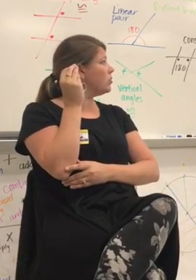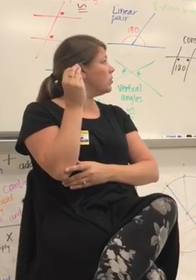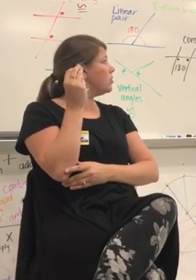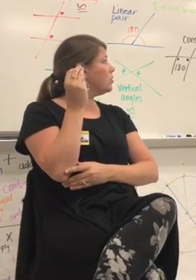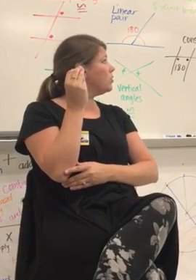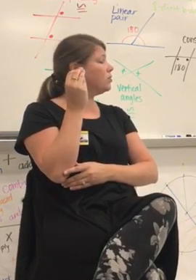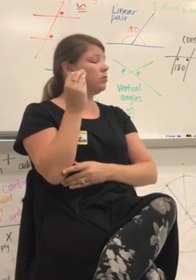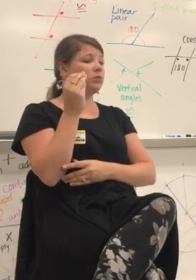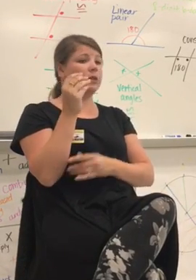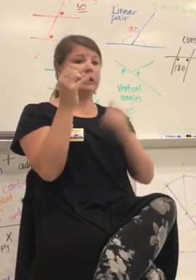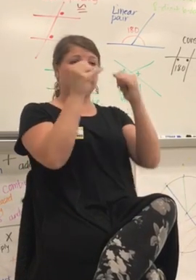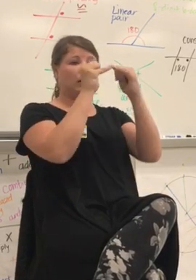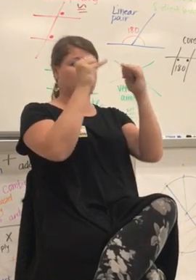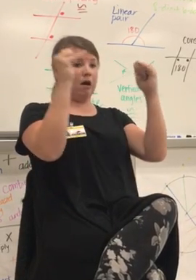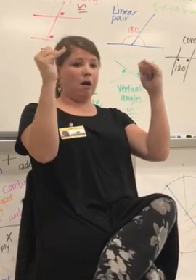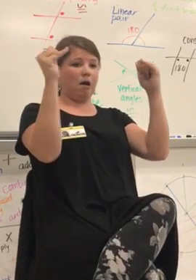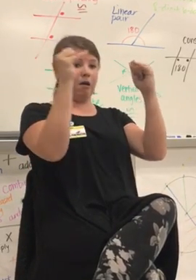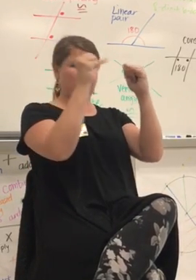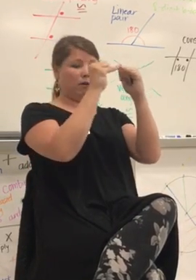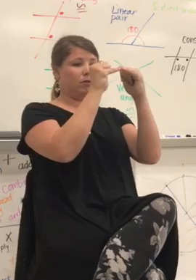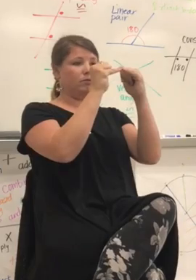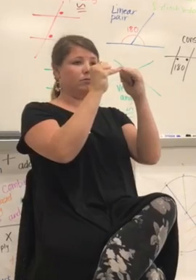being a line and 2 angles.